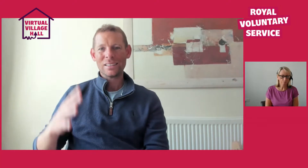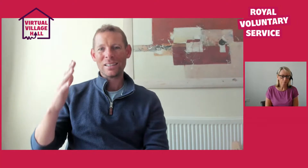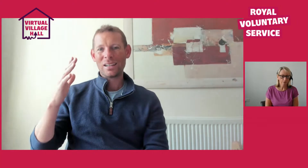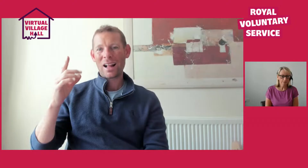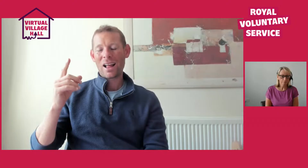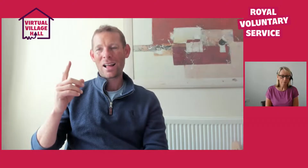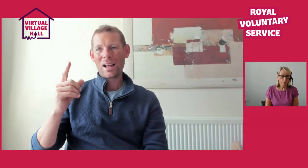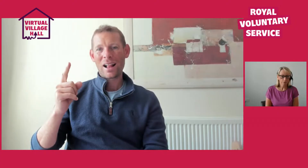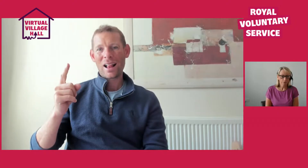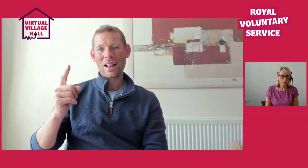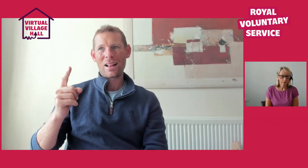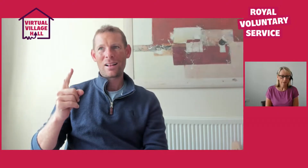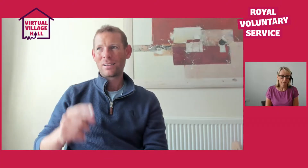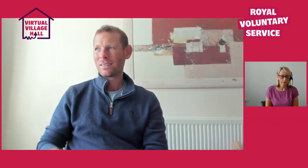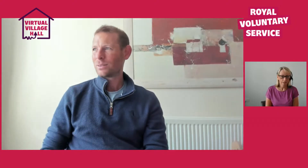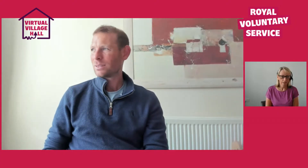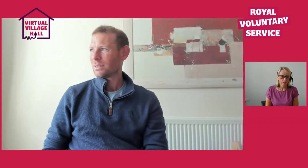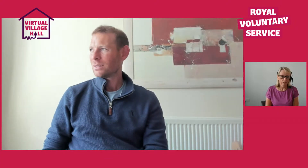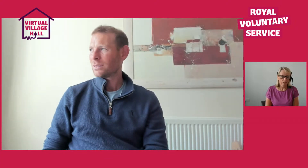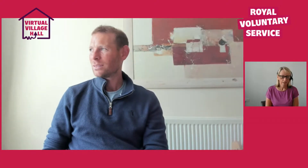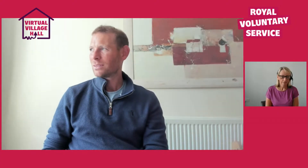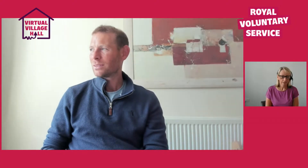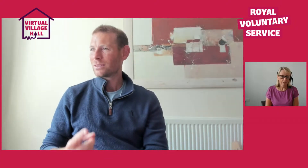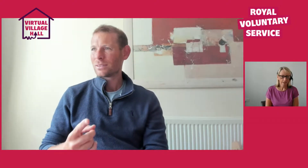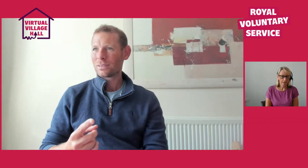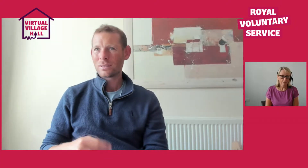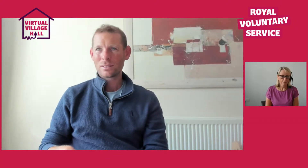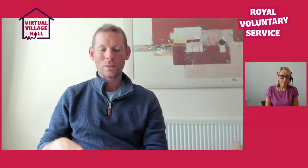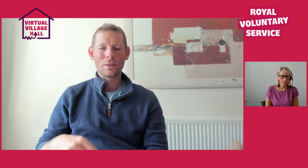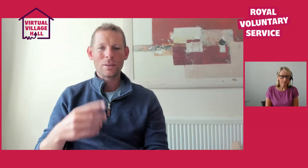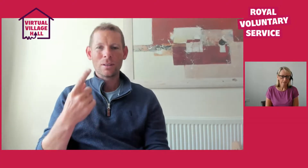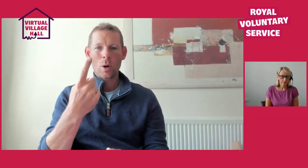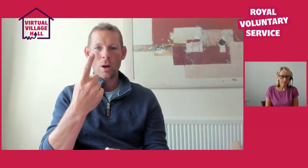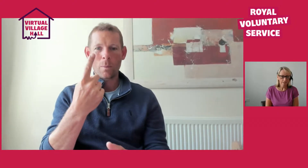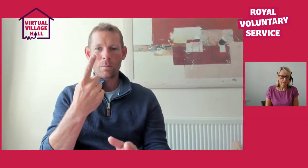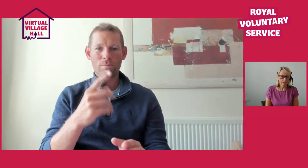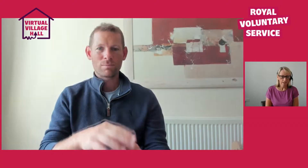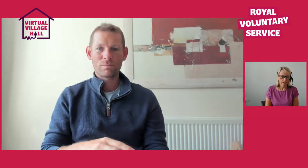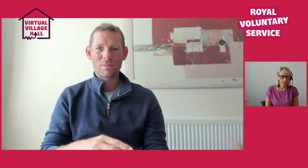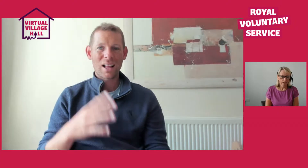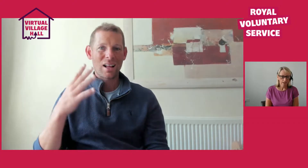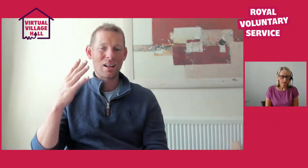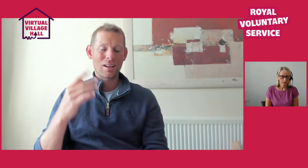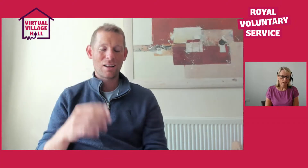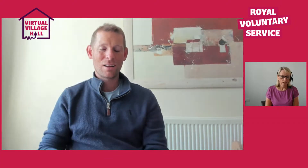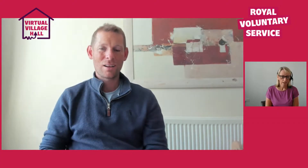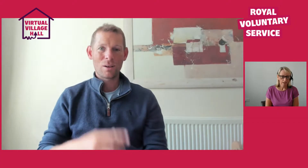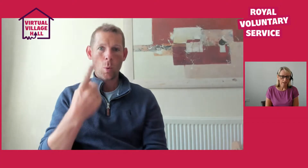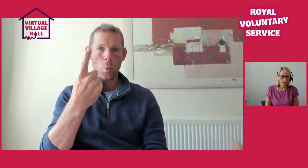live. For example, I think in England,